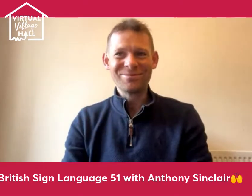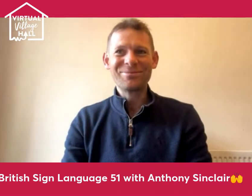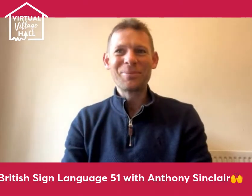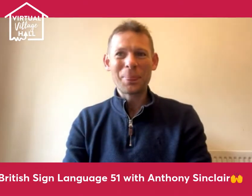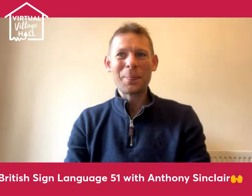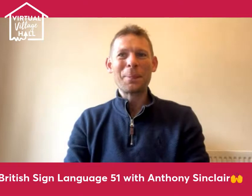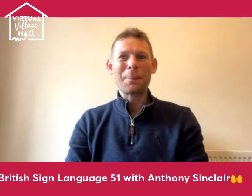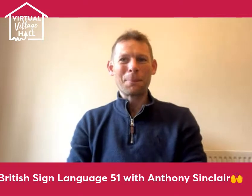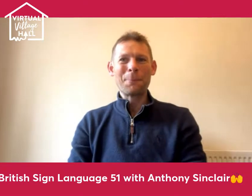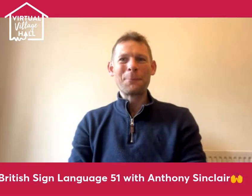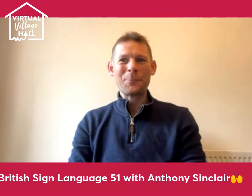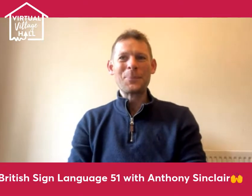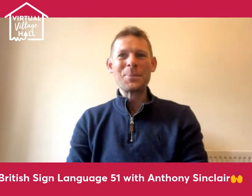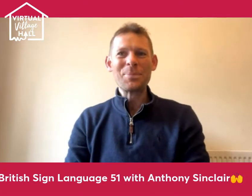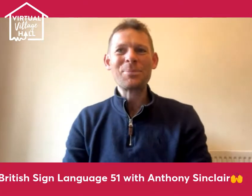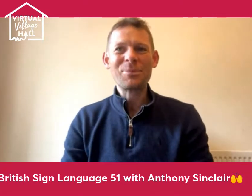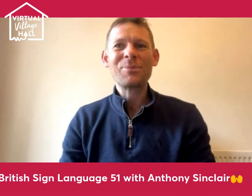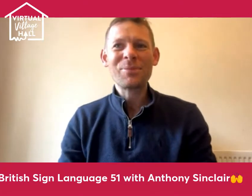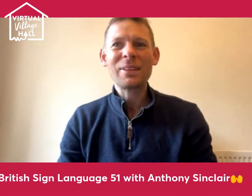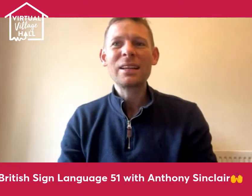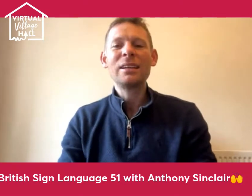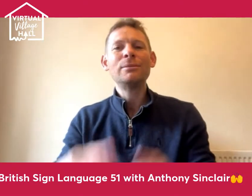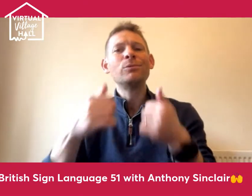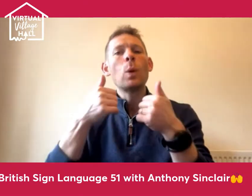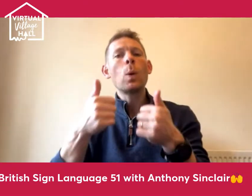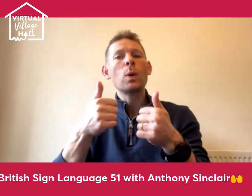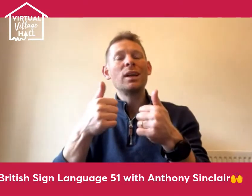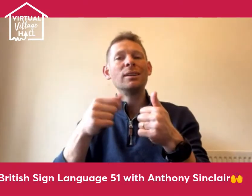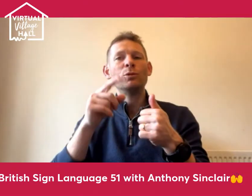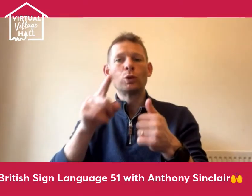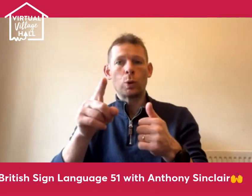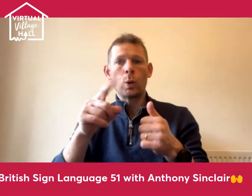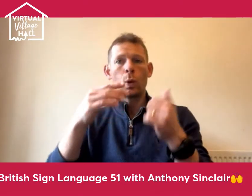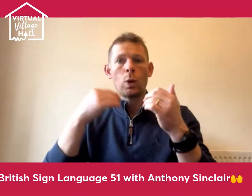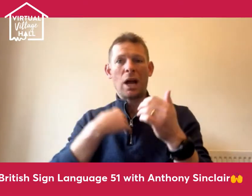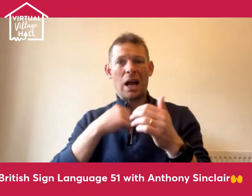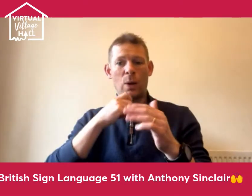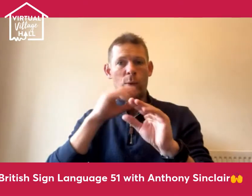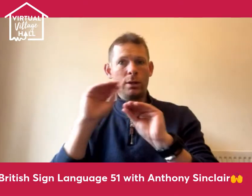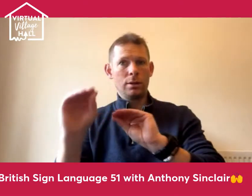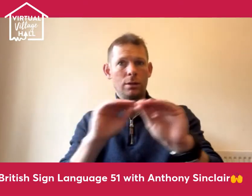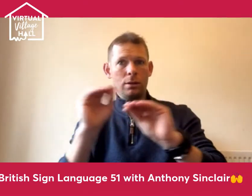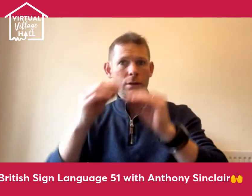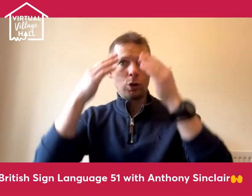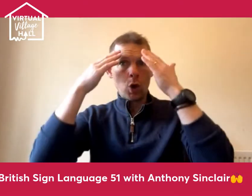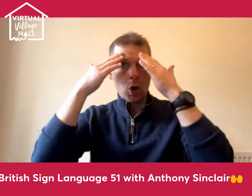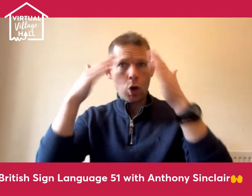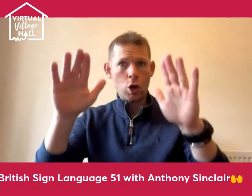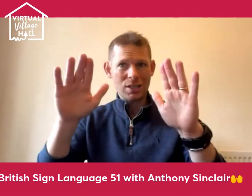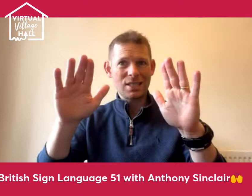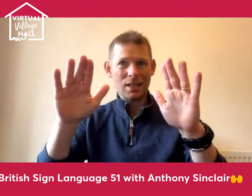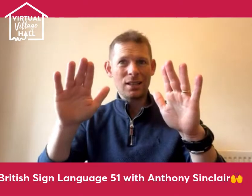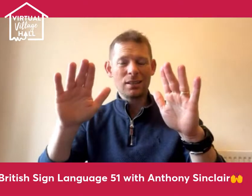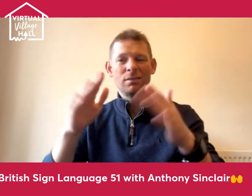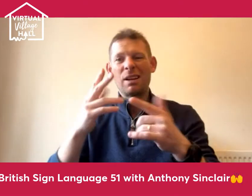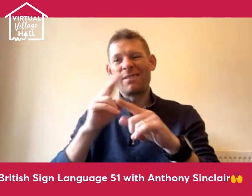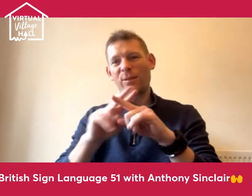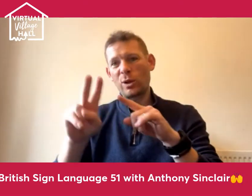And yes, Kellyanne, you're having a wee bit of problems, a few problems. So what I'm going to do is I'm going to teach you some